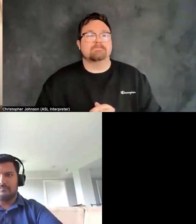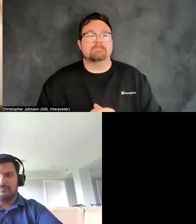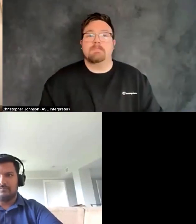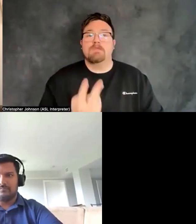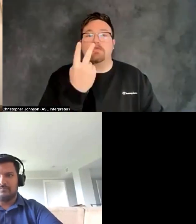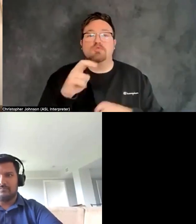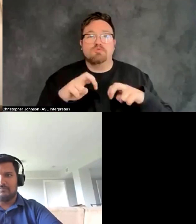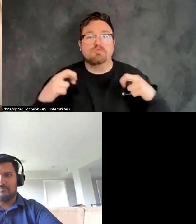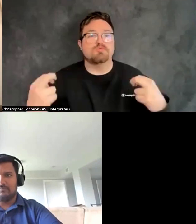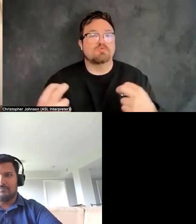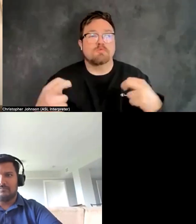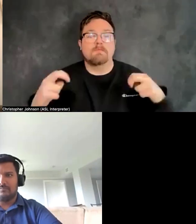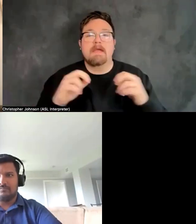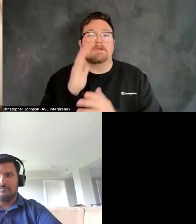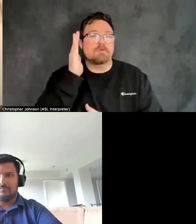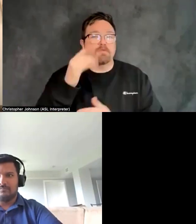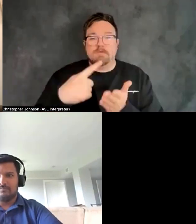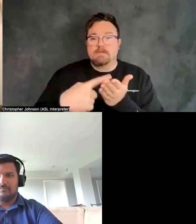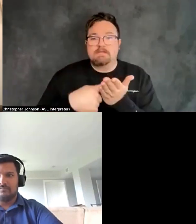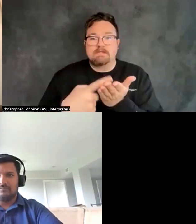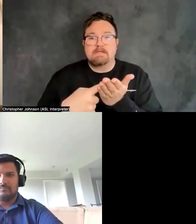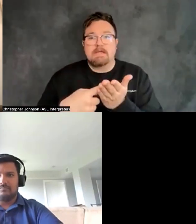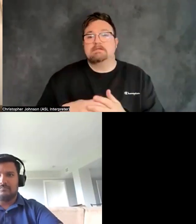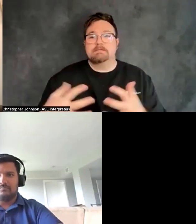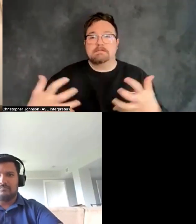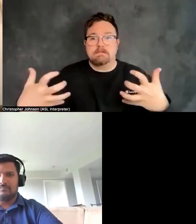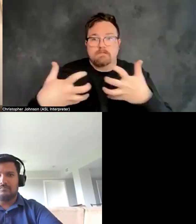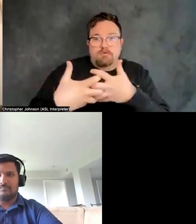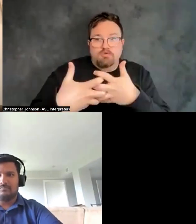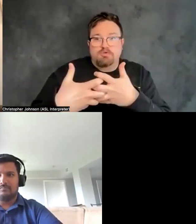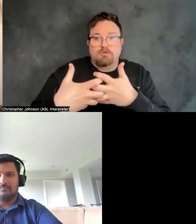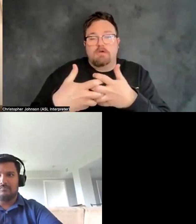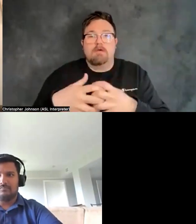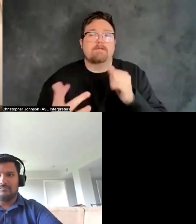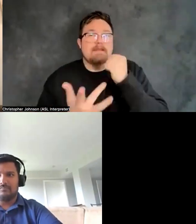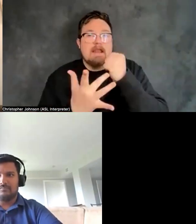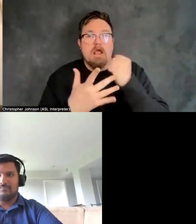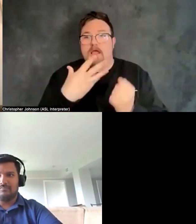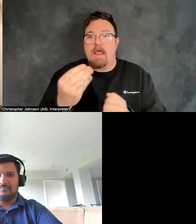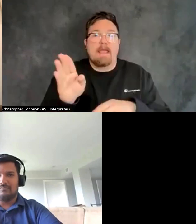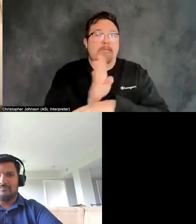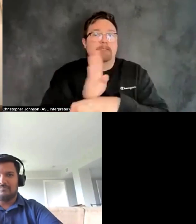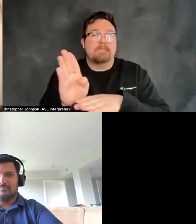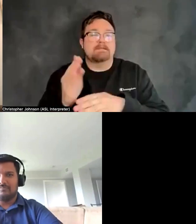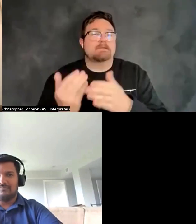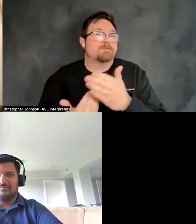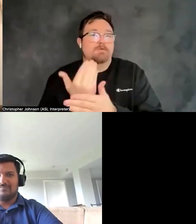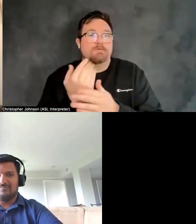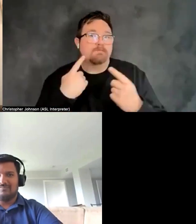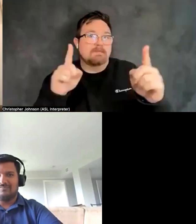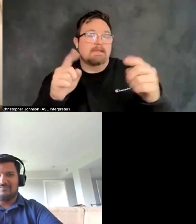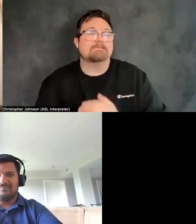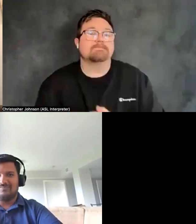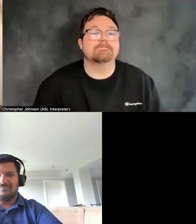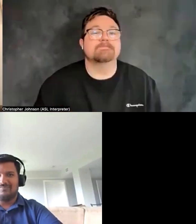insights on the fusion of technology and entrepreneurship. without further ado, I am so, I've been talking